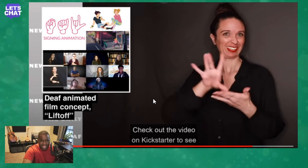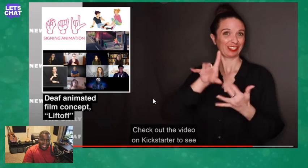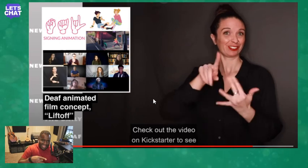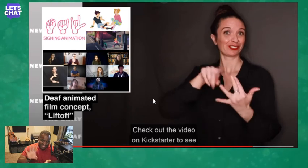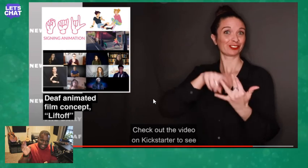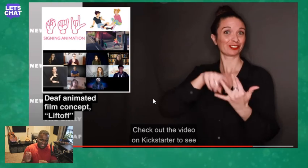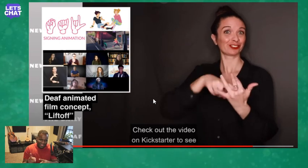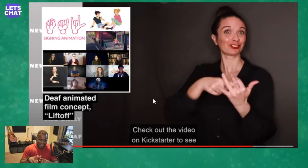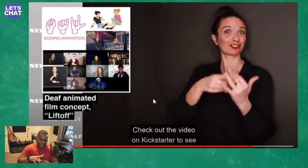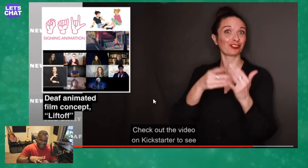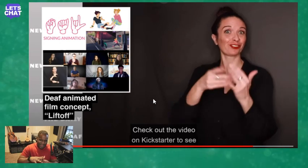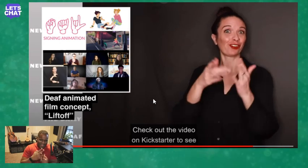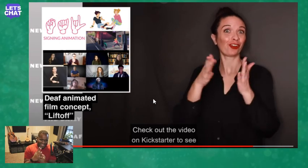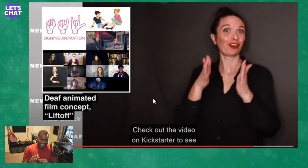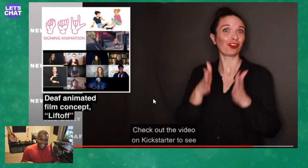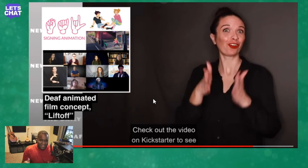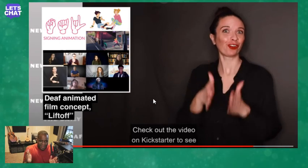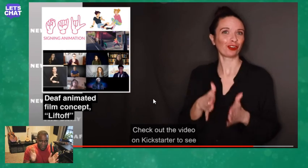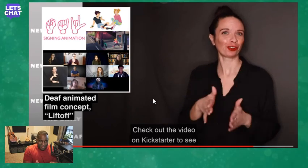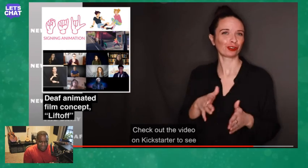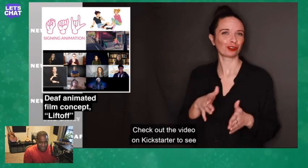the Kickstarter